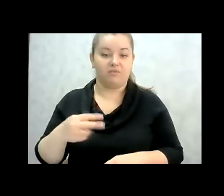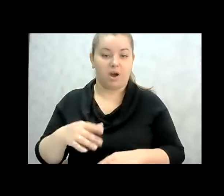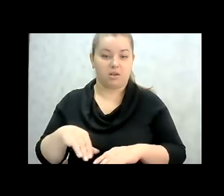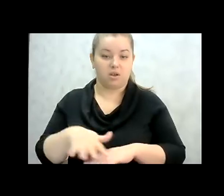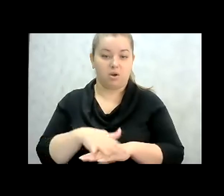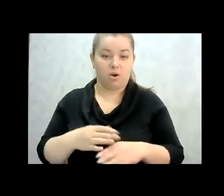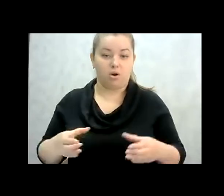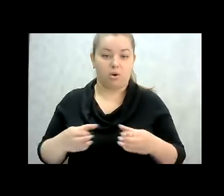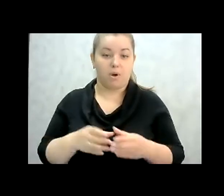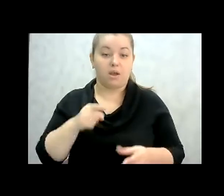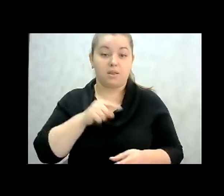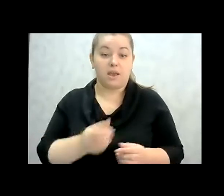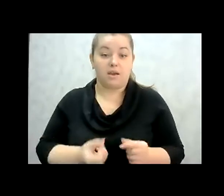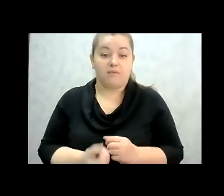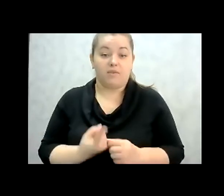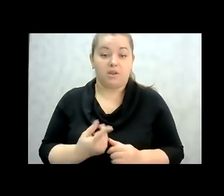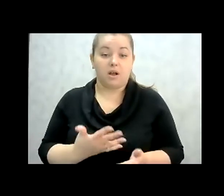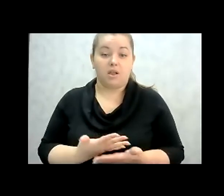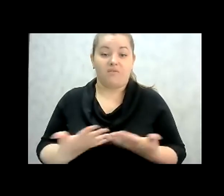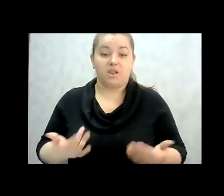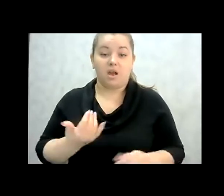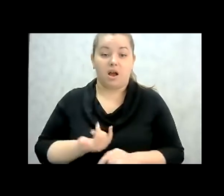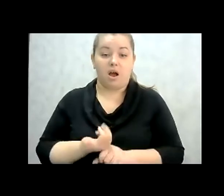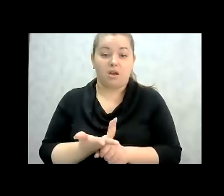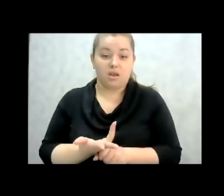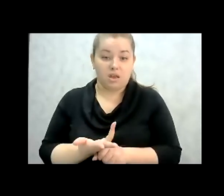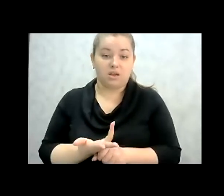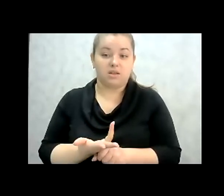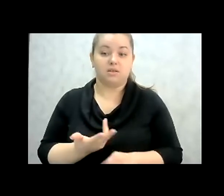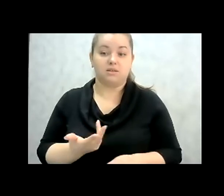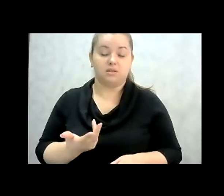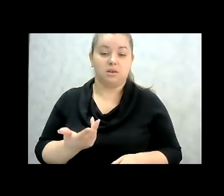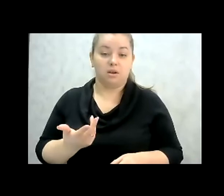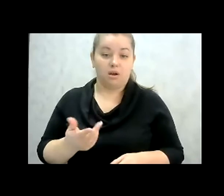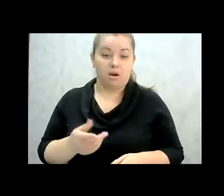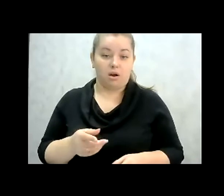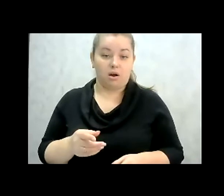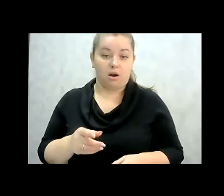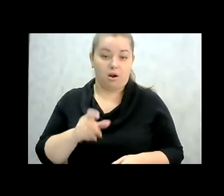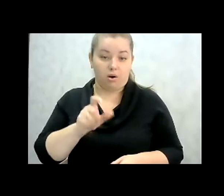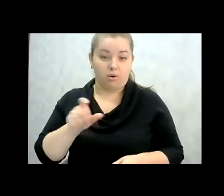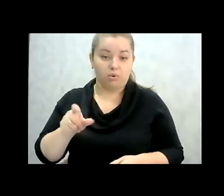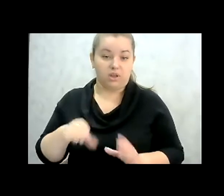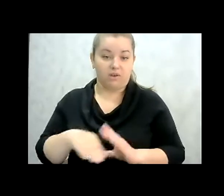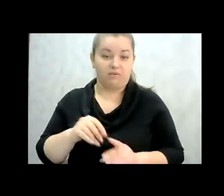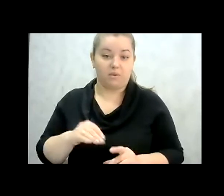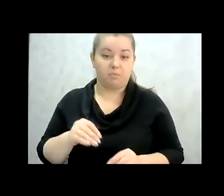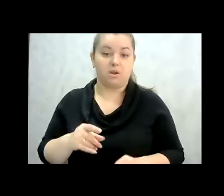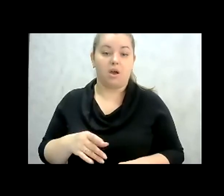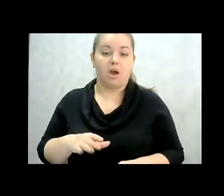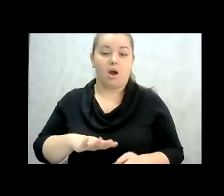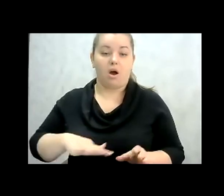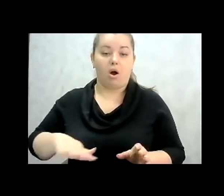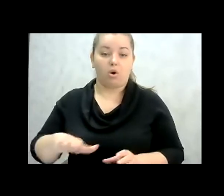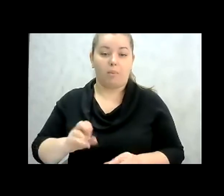least 20 communities where the number of new voters was excessive. Like,